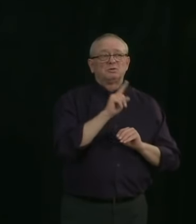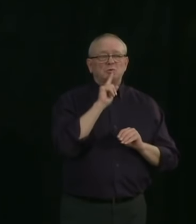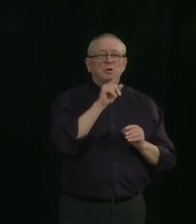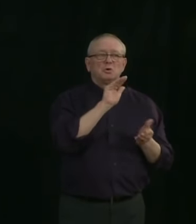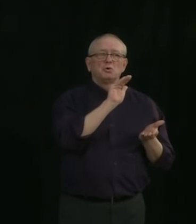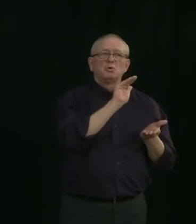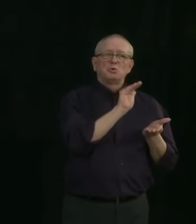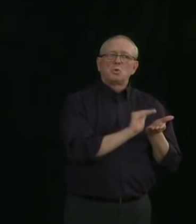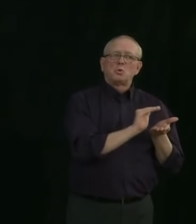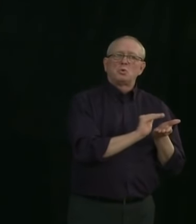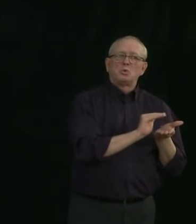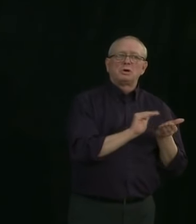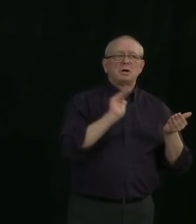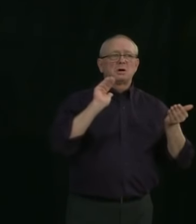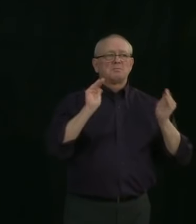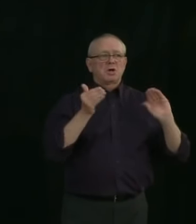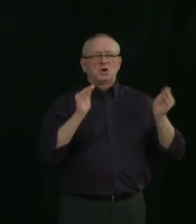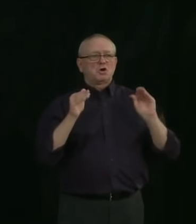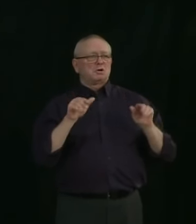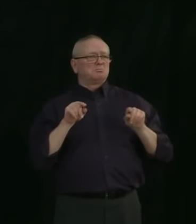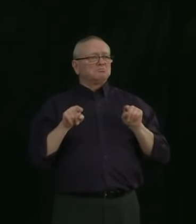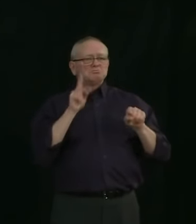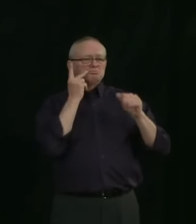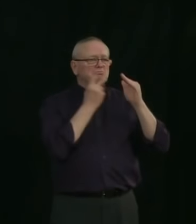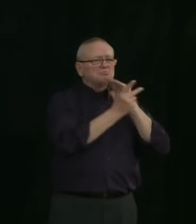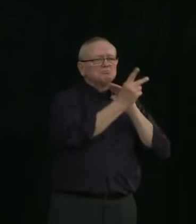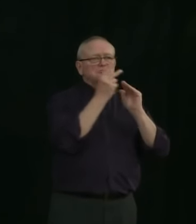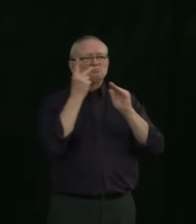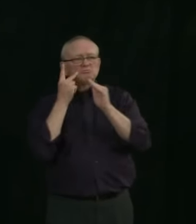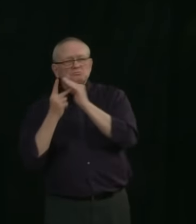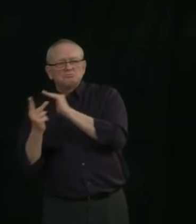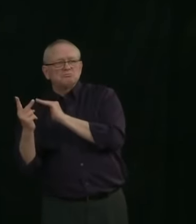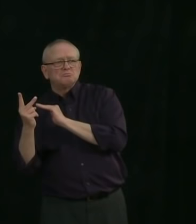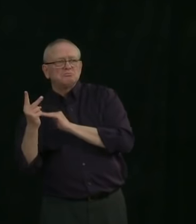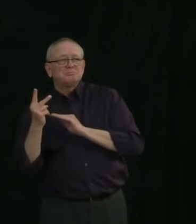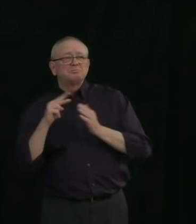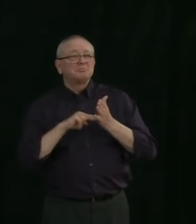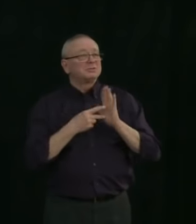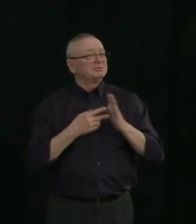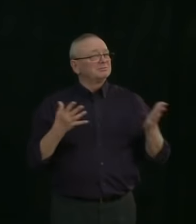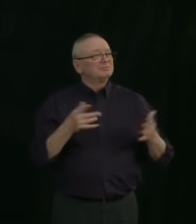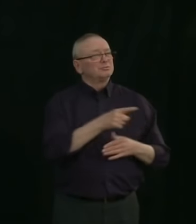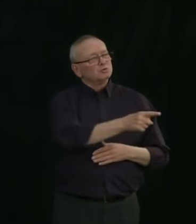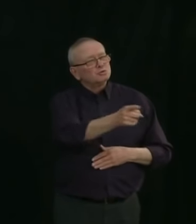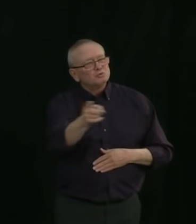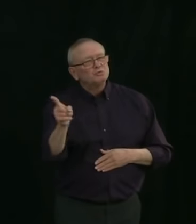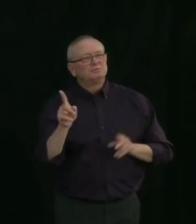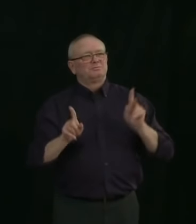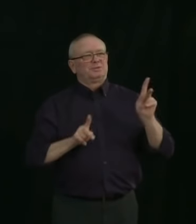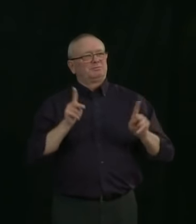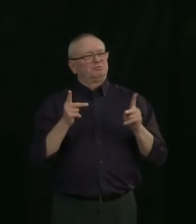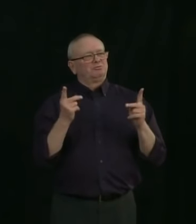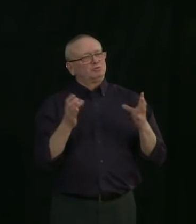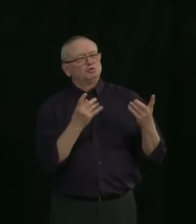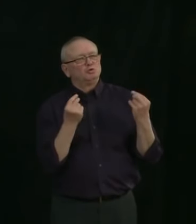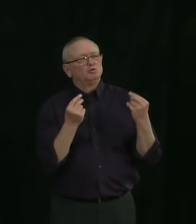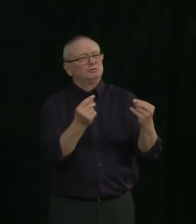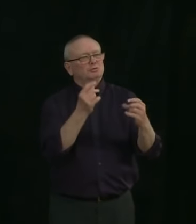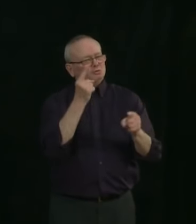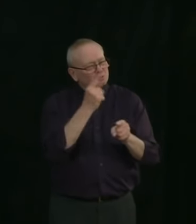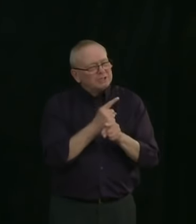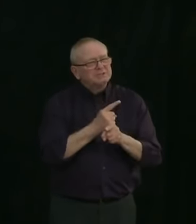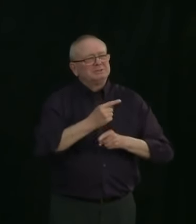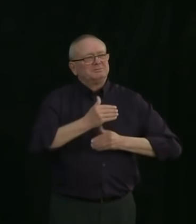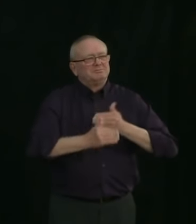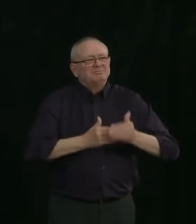you. You are saving lives. As a doctor for the population, I know that the medicine of physical distancing